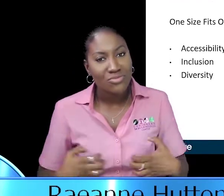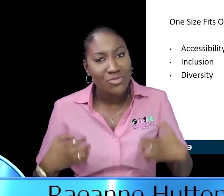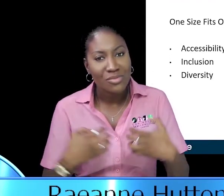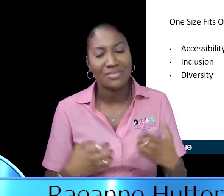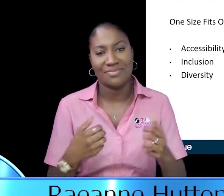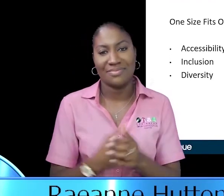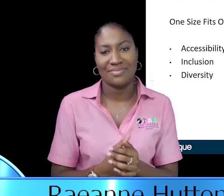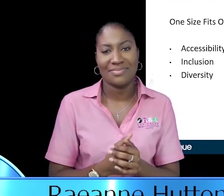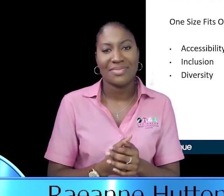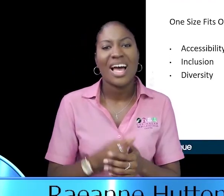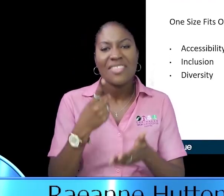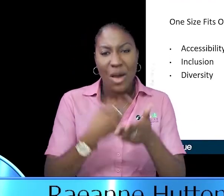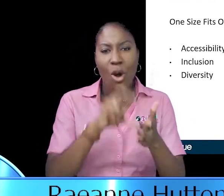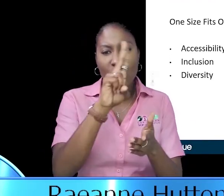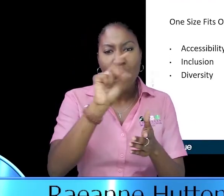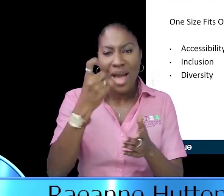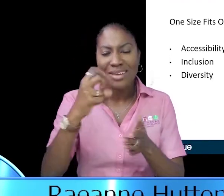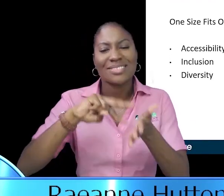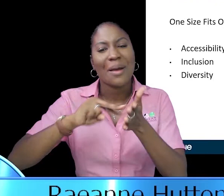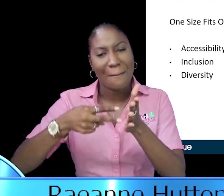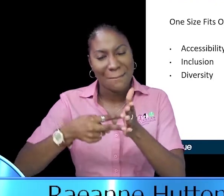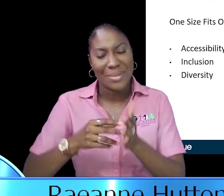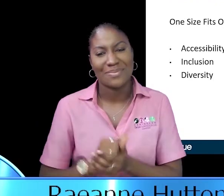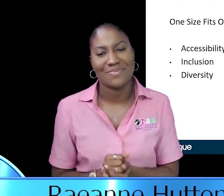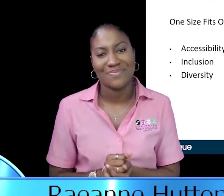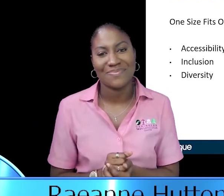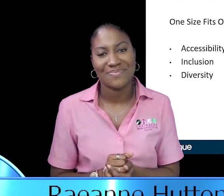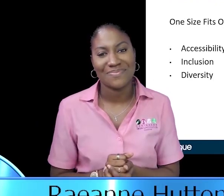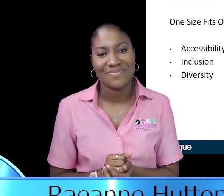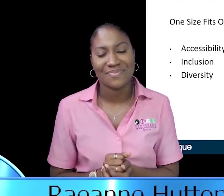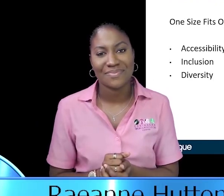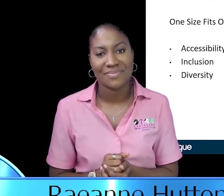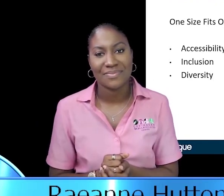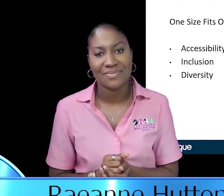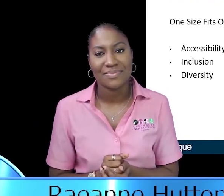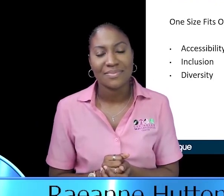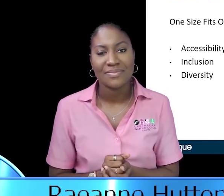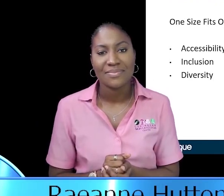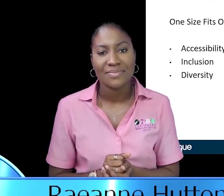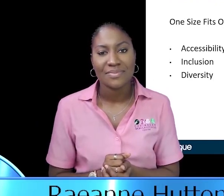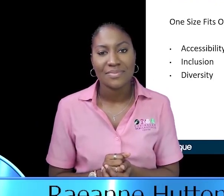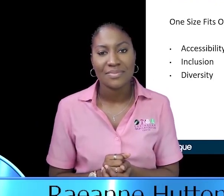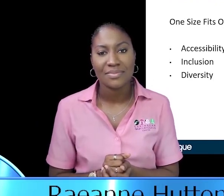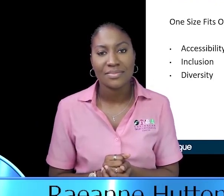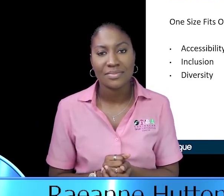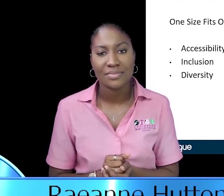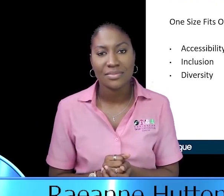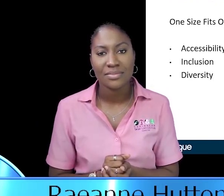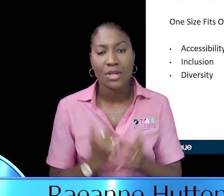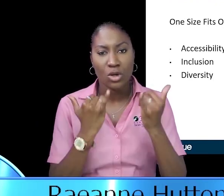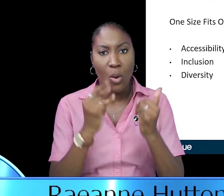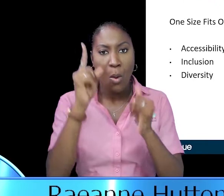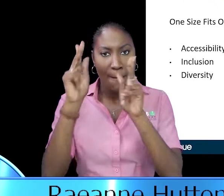So that's kind of where the UX comes from. Slide 21, trusted tester, slide view. Let me see what. Title placeholder rectangle trusted